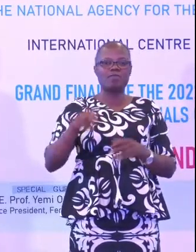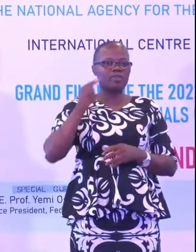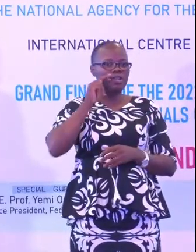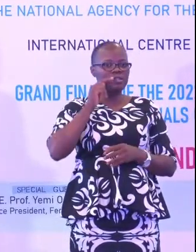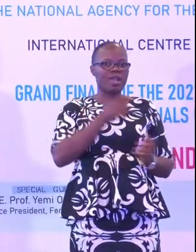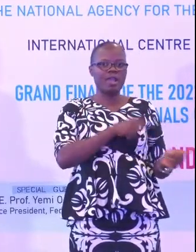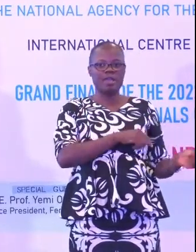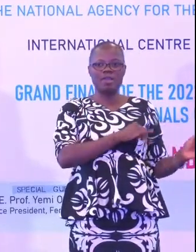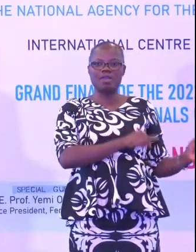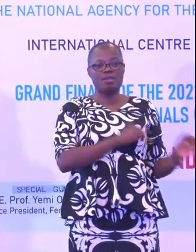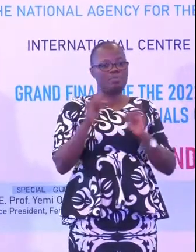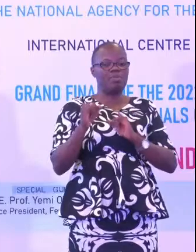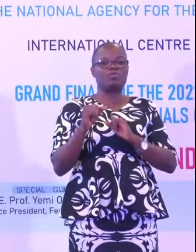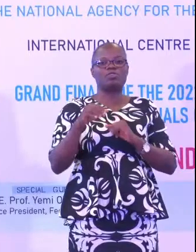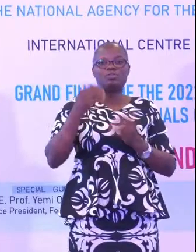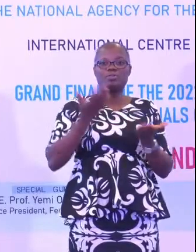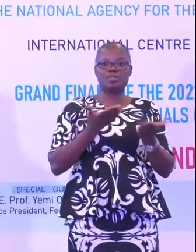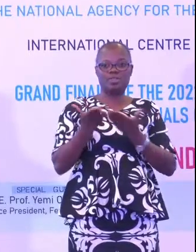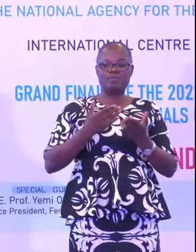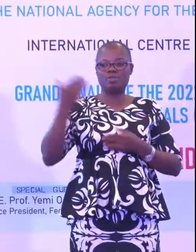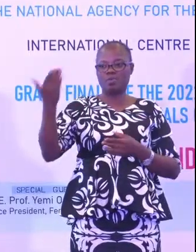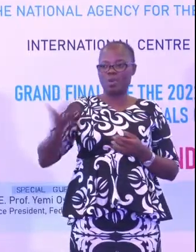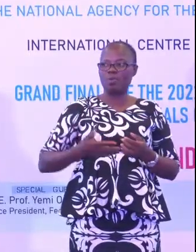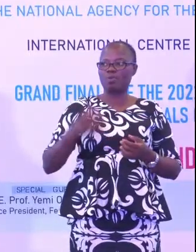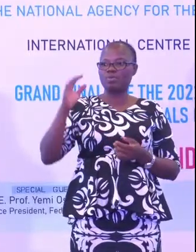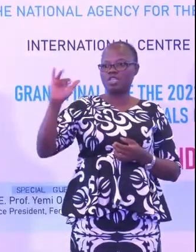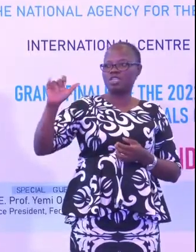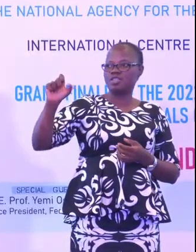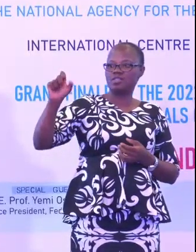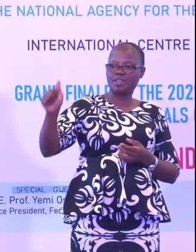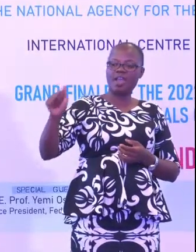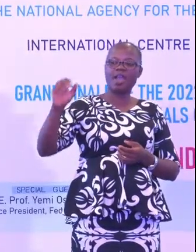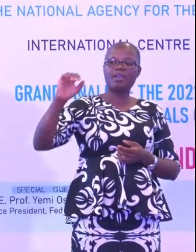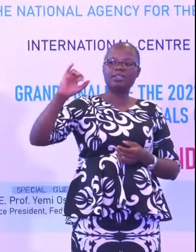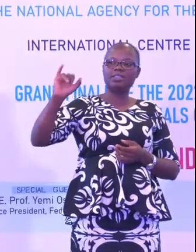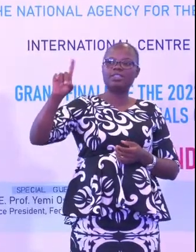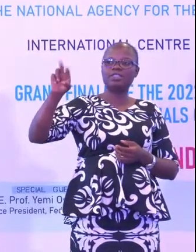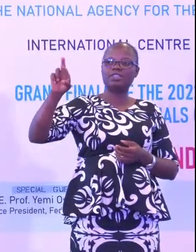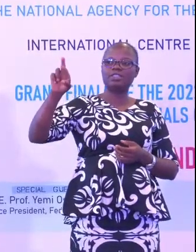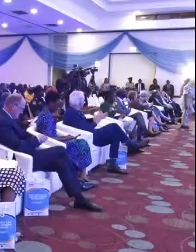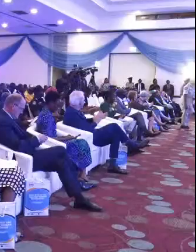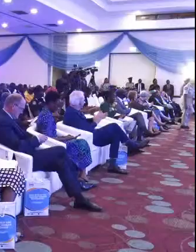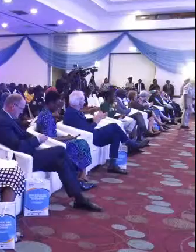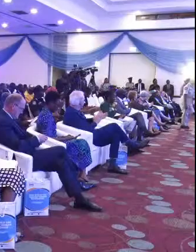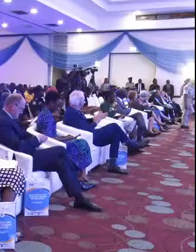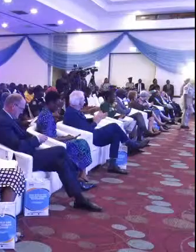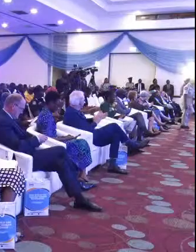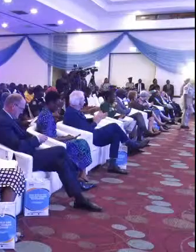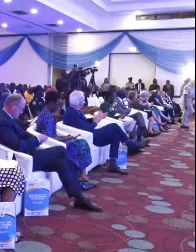Let's welcome Issa Jere Idris. Please put your hands together for him.